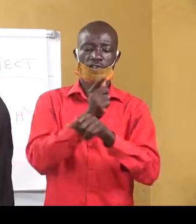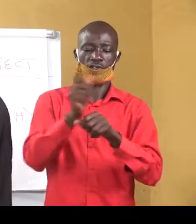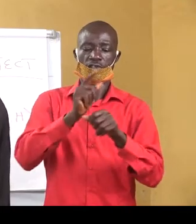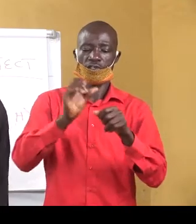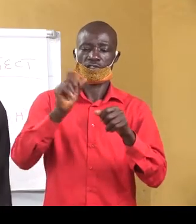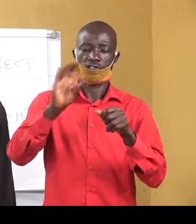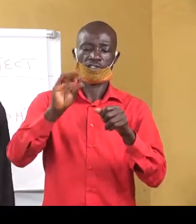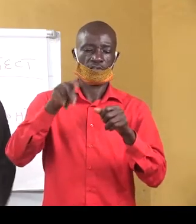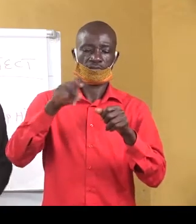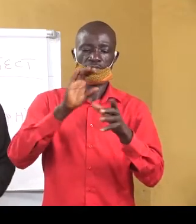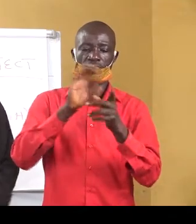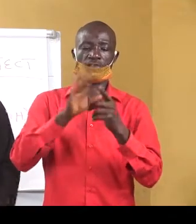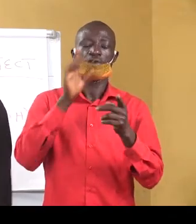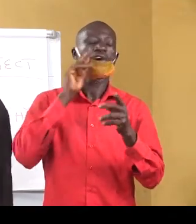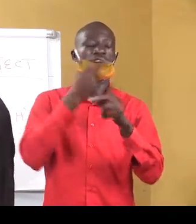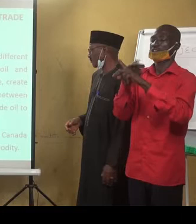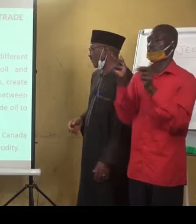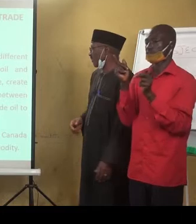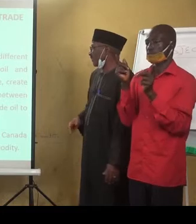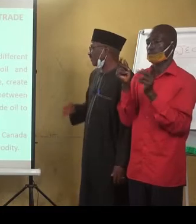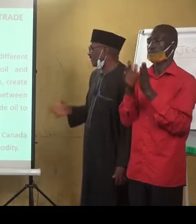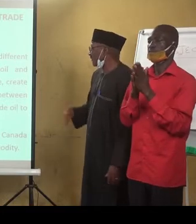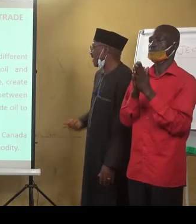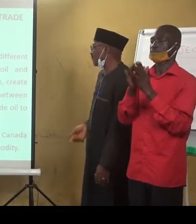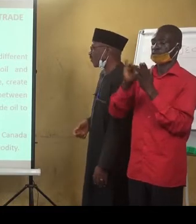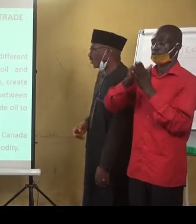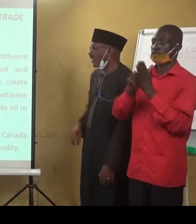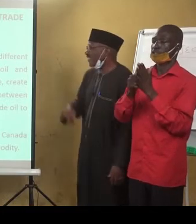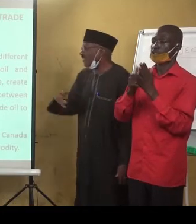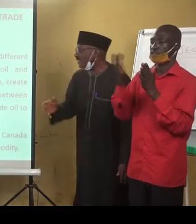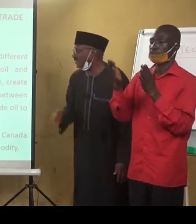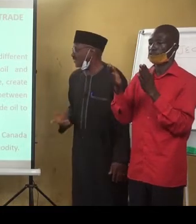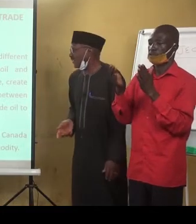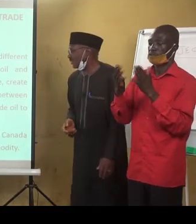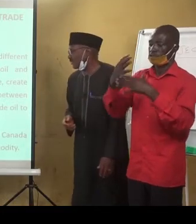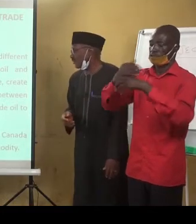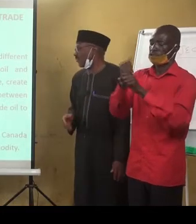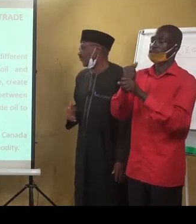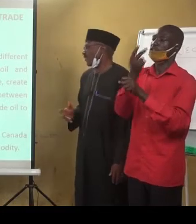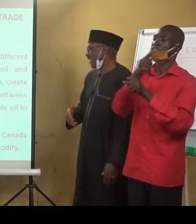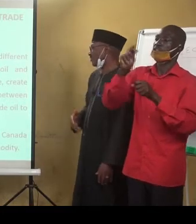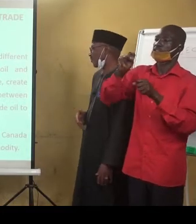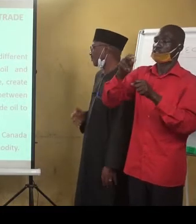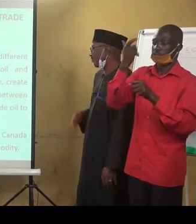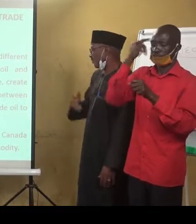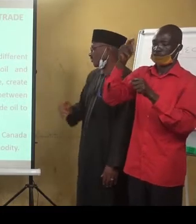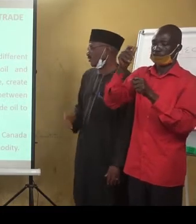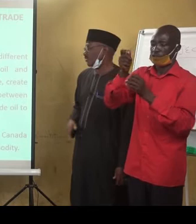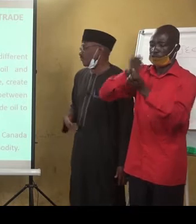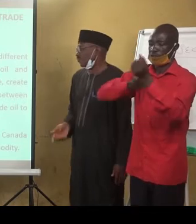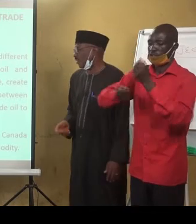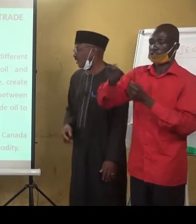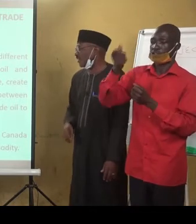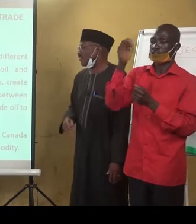landscape conditions are different. This, therefore, creates the need for the exchange of